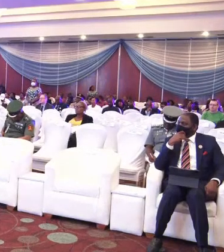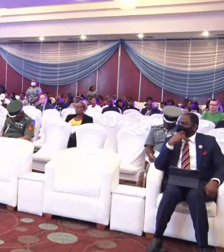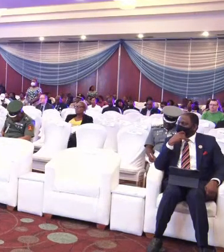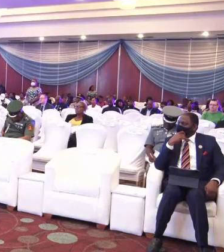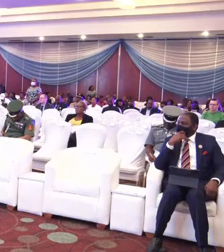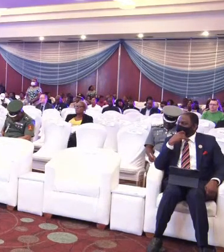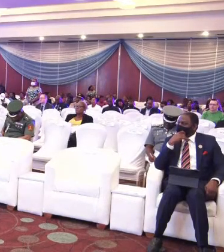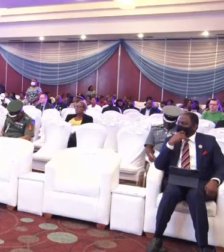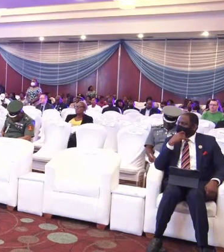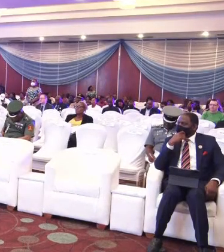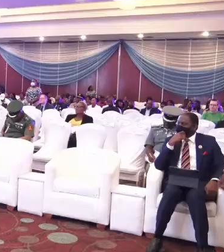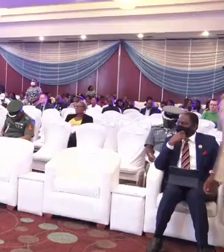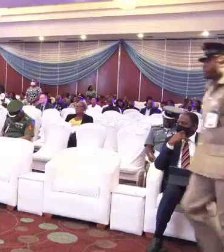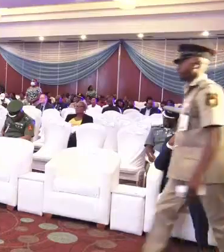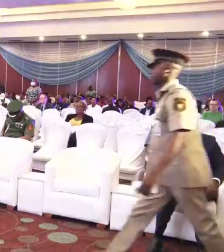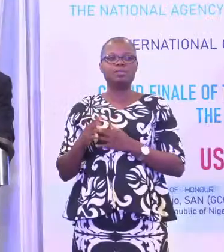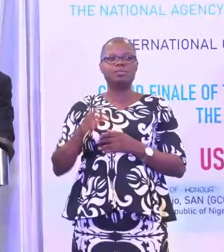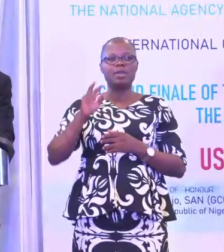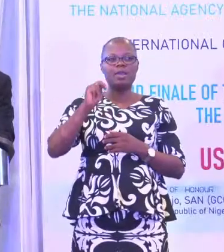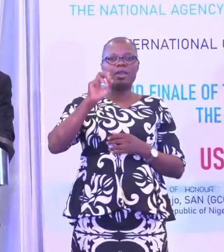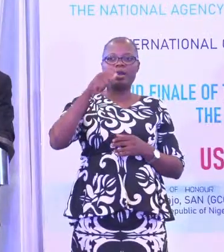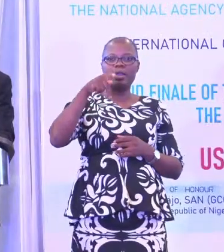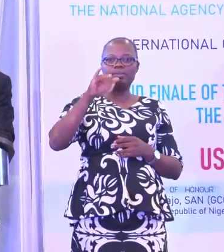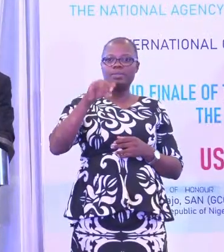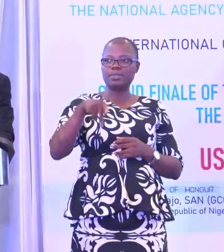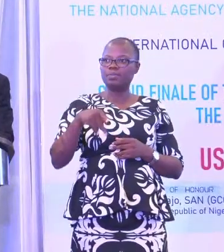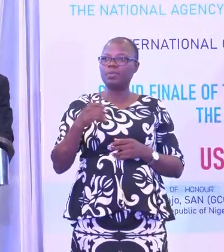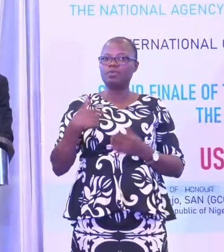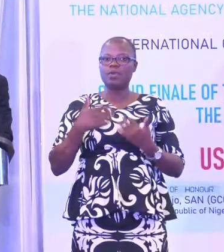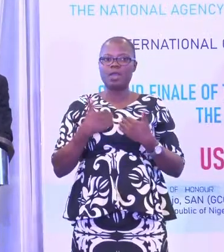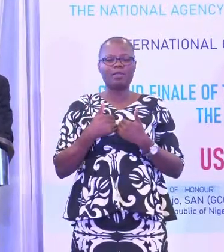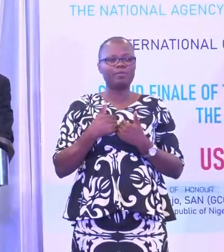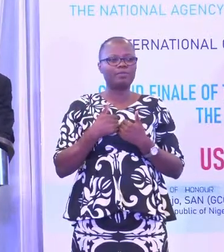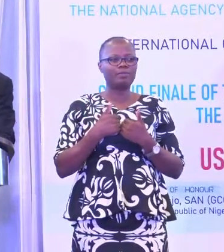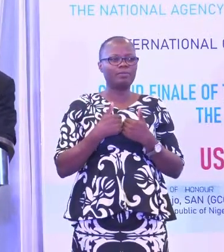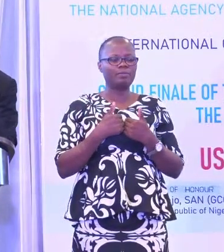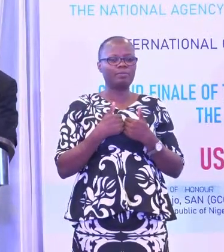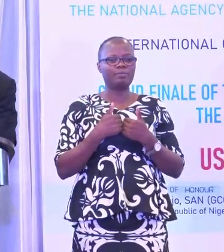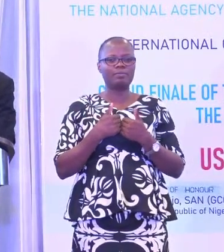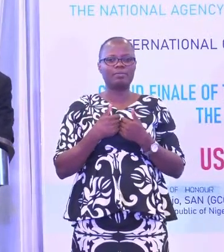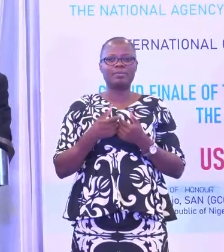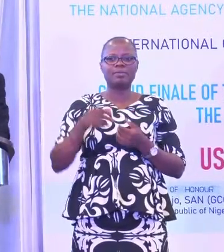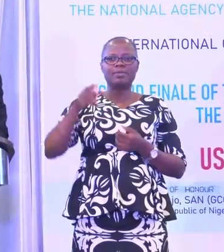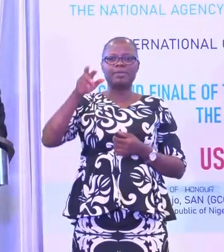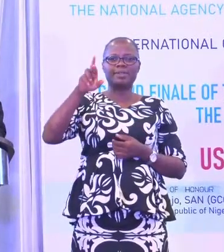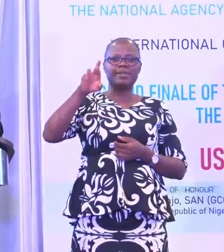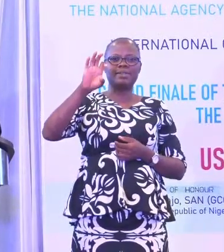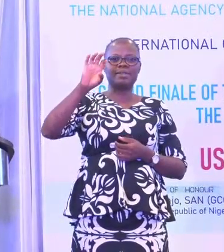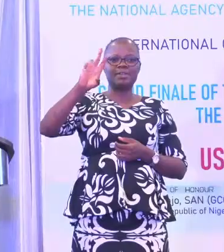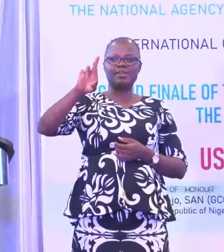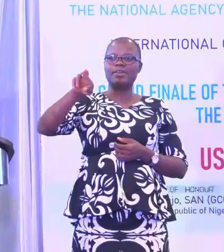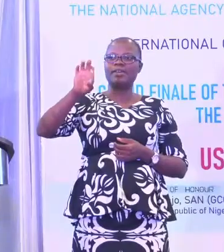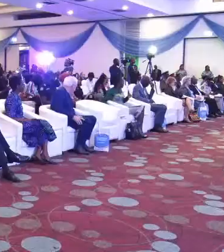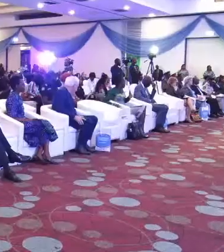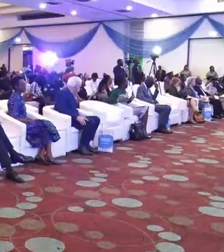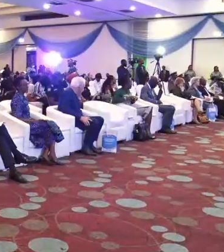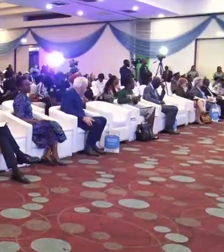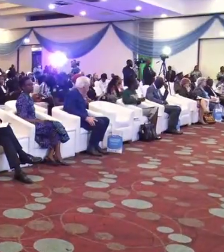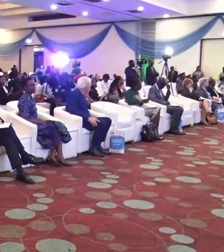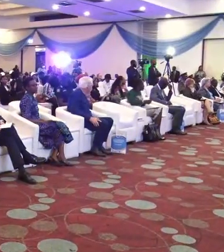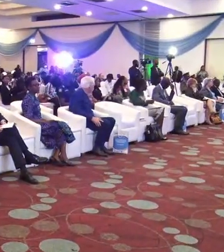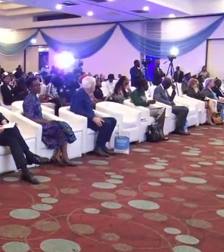We have the team lead, FIAPA Native Scene. We have Rafael Rios Molina. Thank you very much.